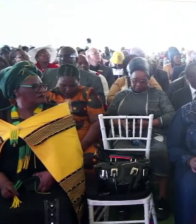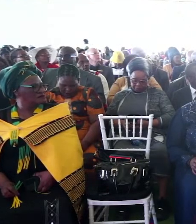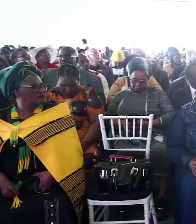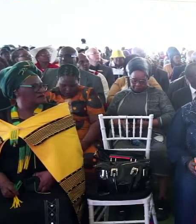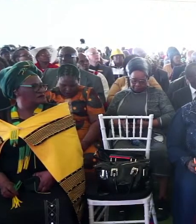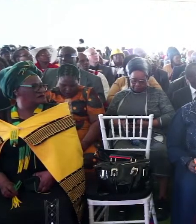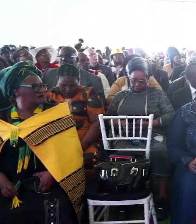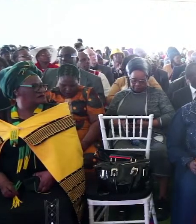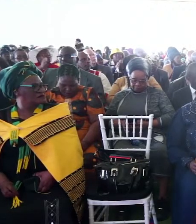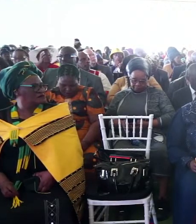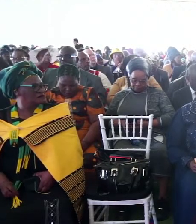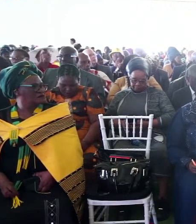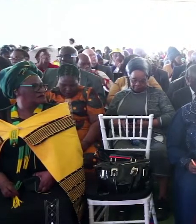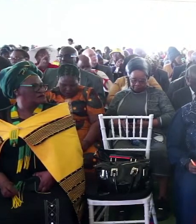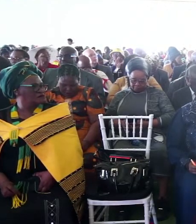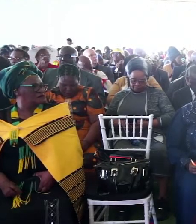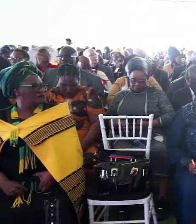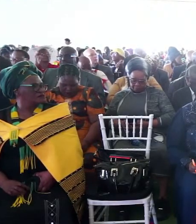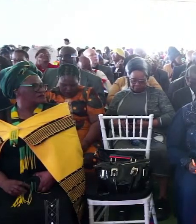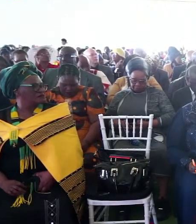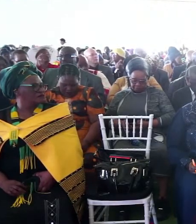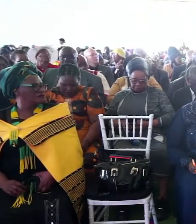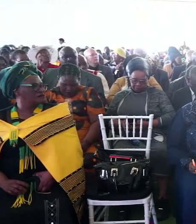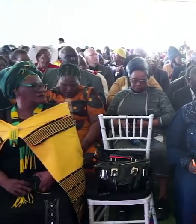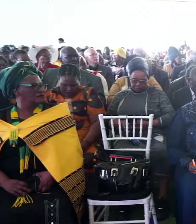izandla nimamkele.